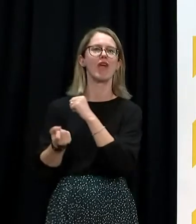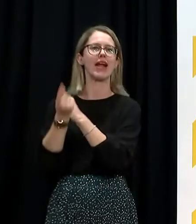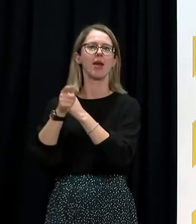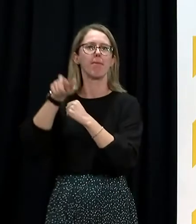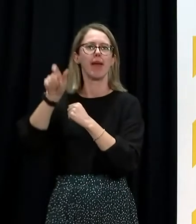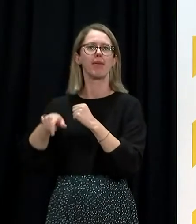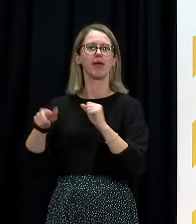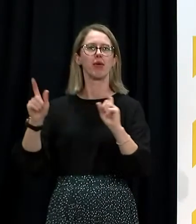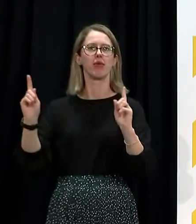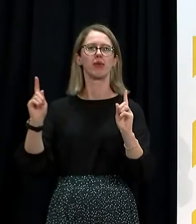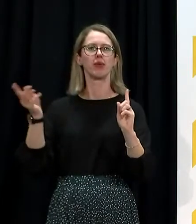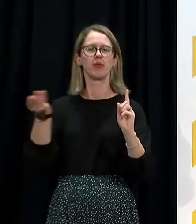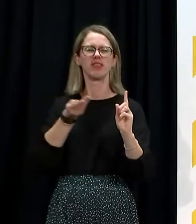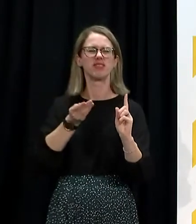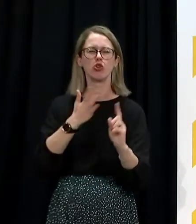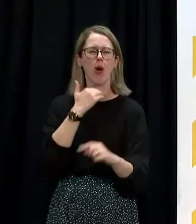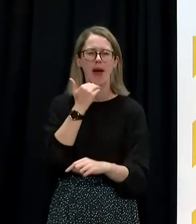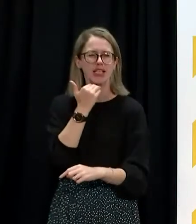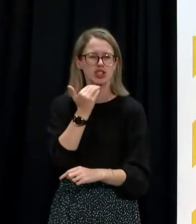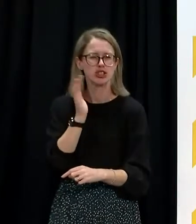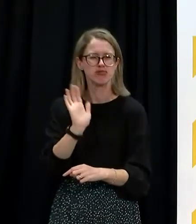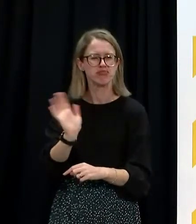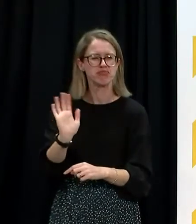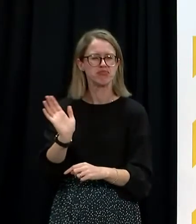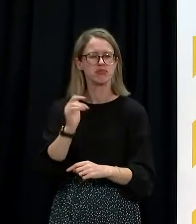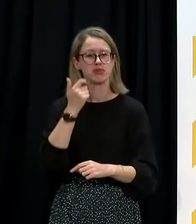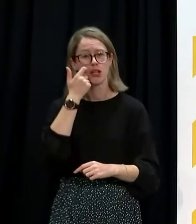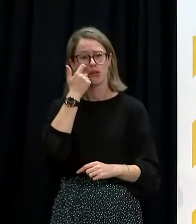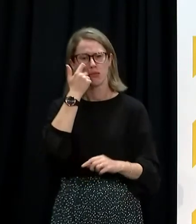other close or very close contacts, but not so